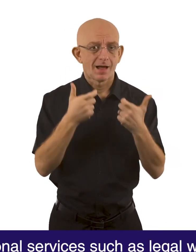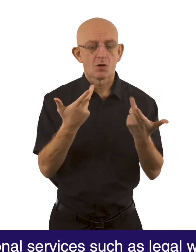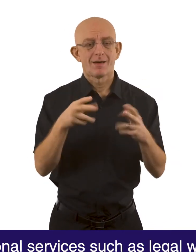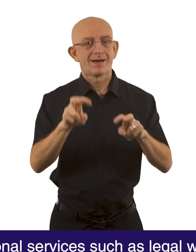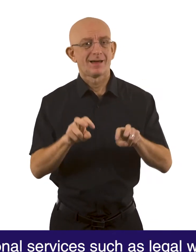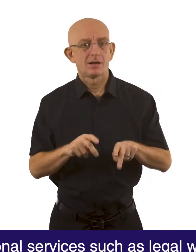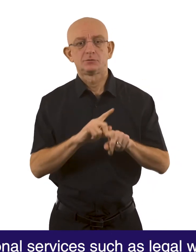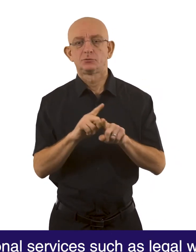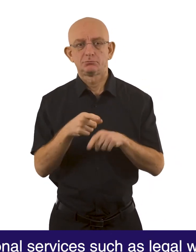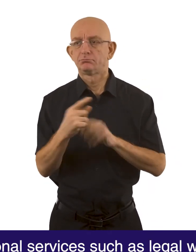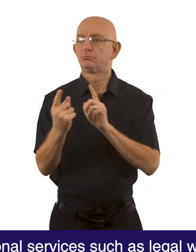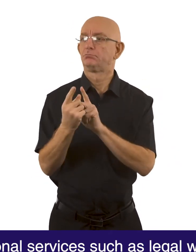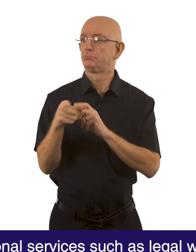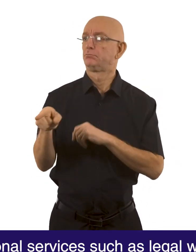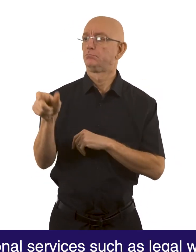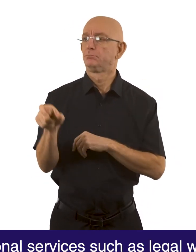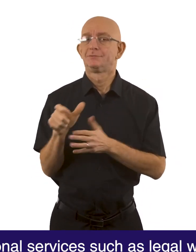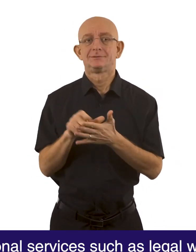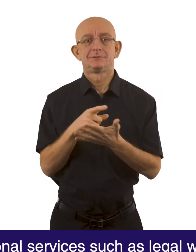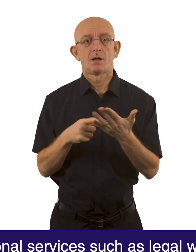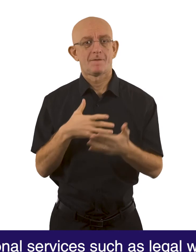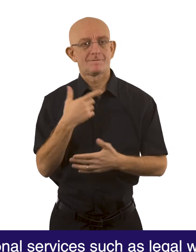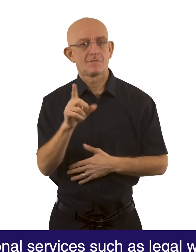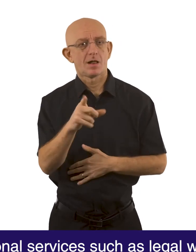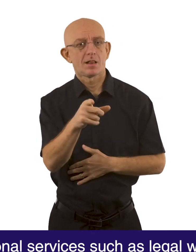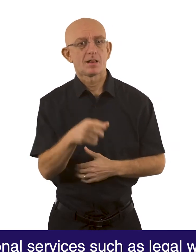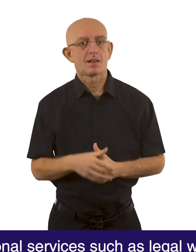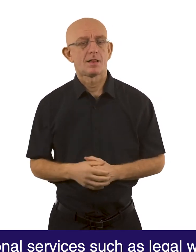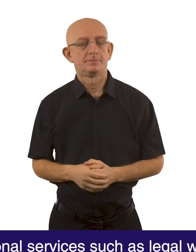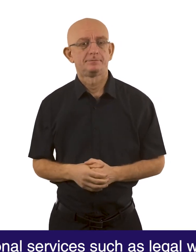provided professional services such as legal work or accounting,